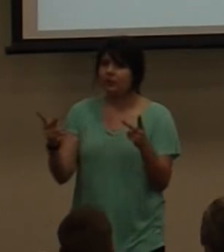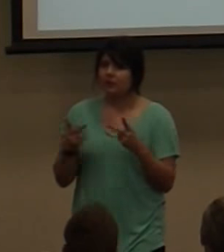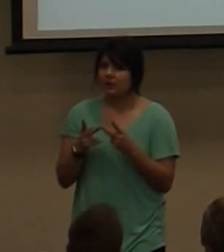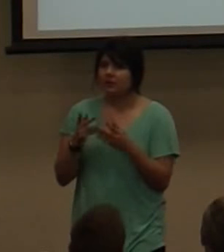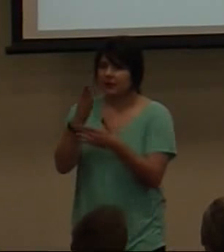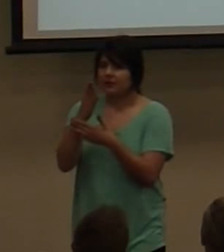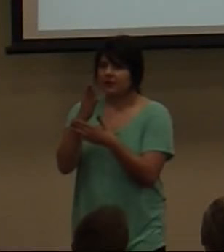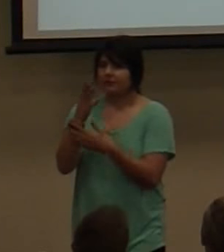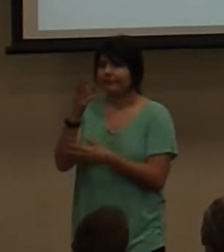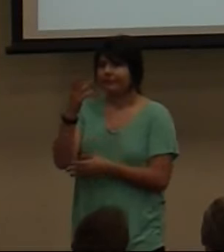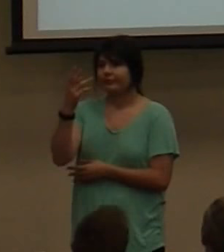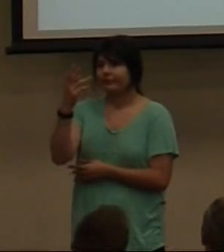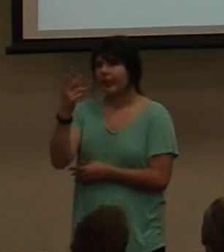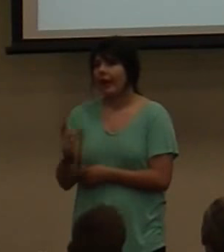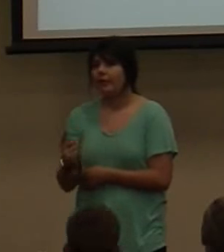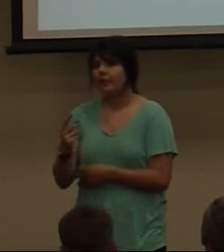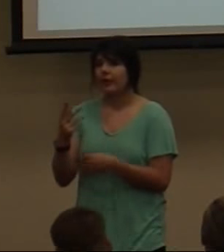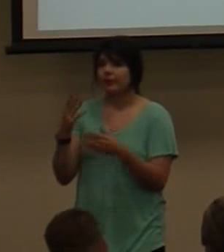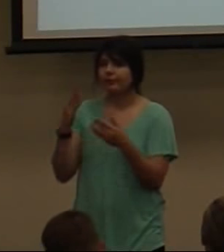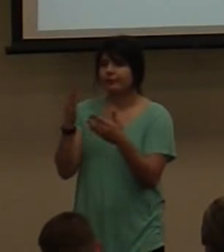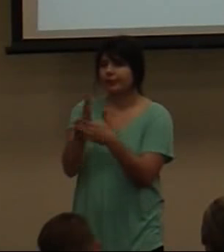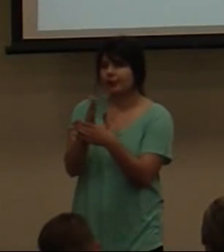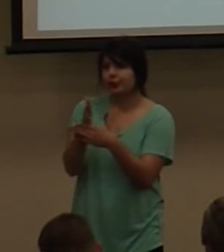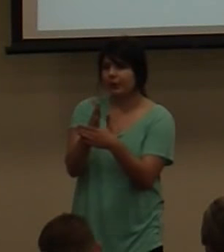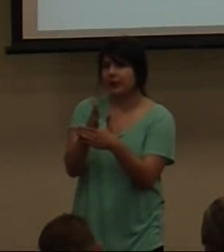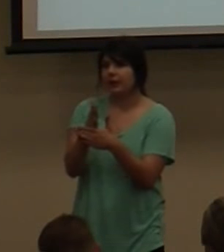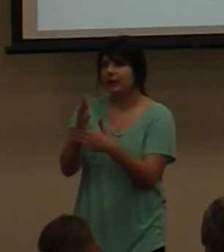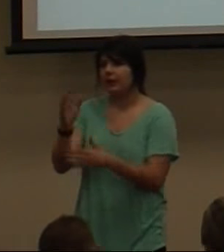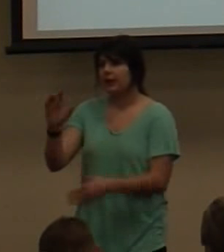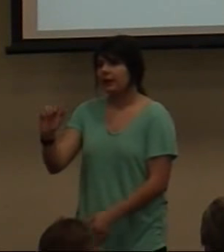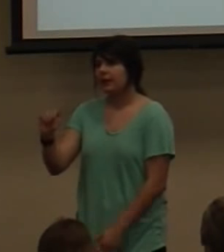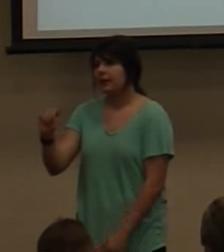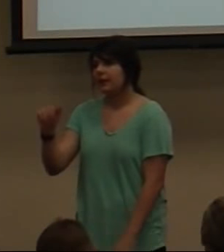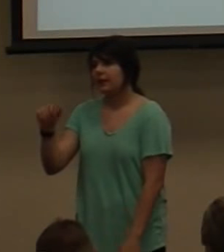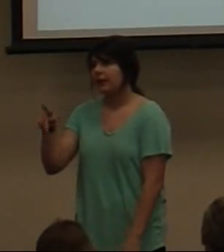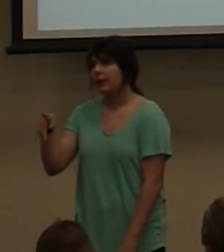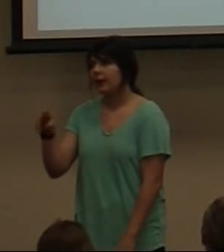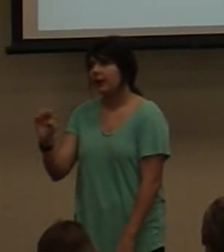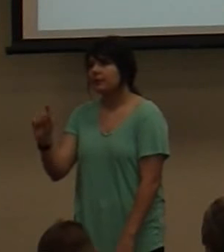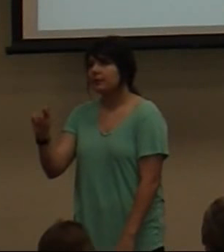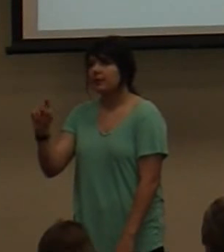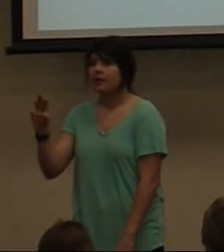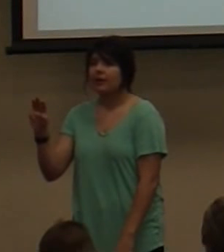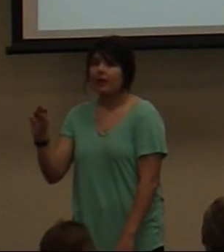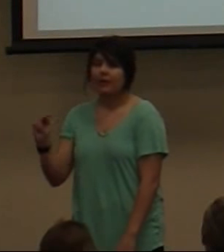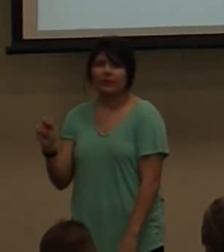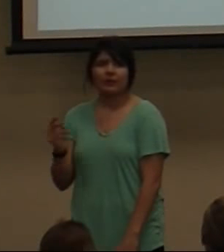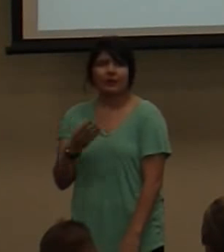halfway between Cape Town and Durban.